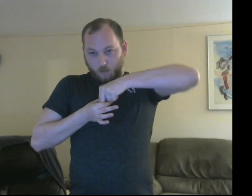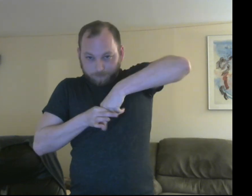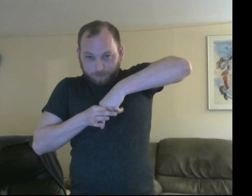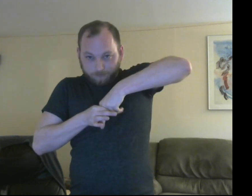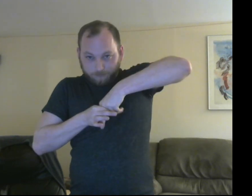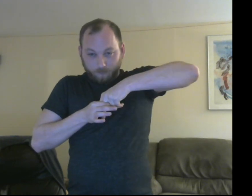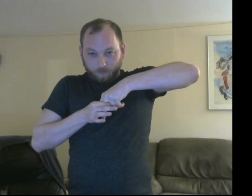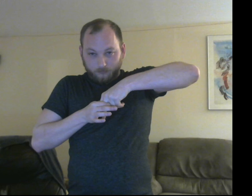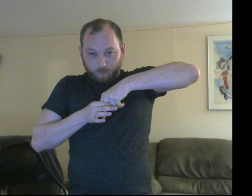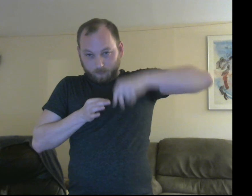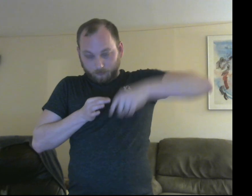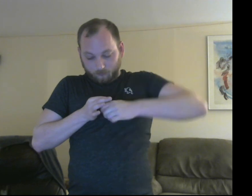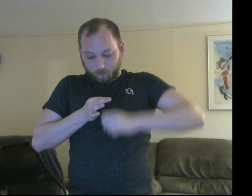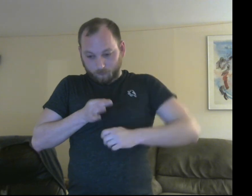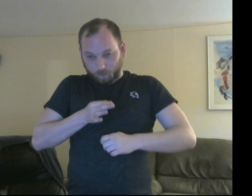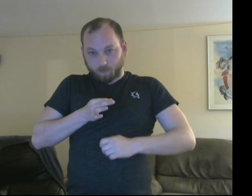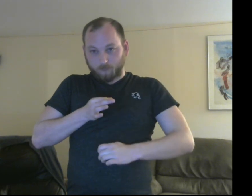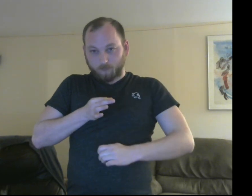complete the knot.